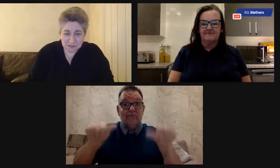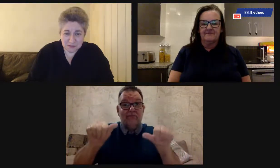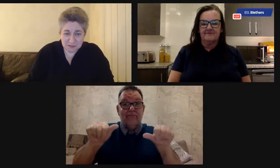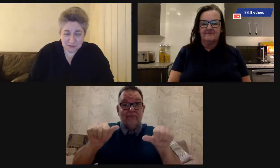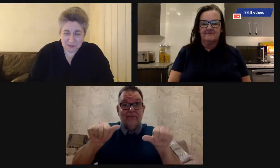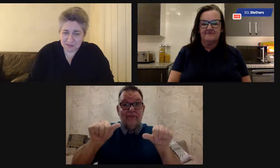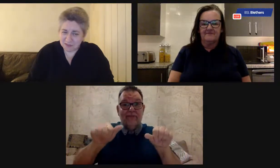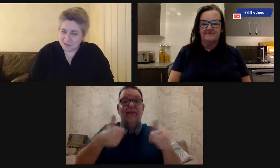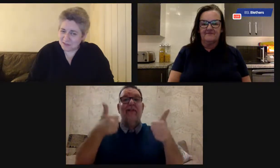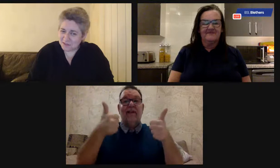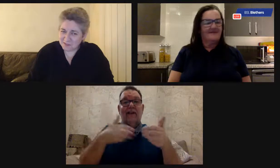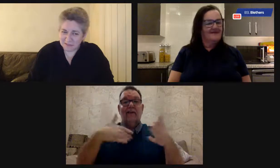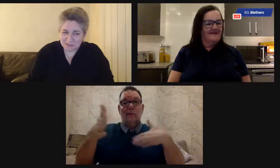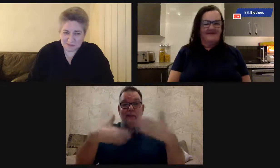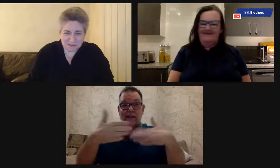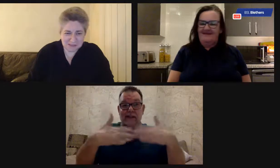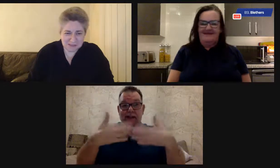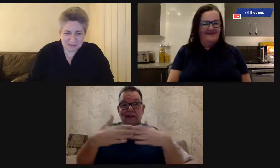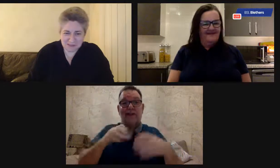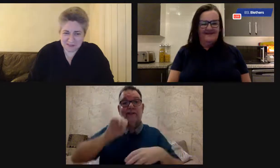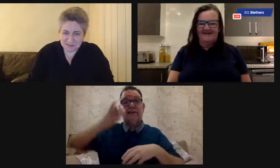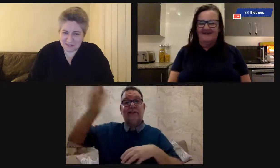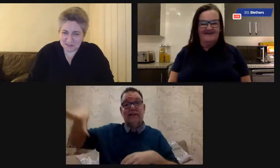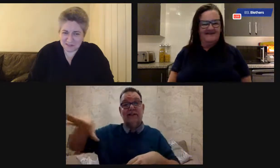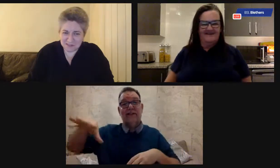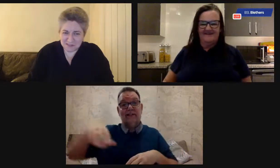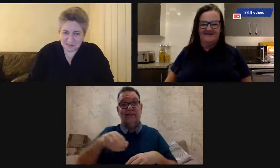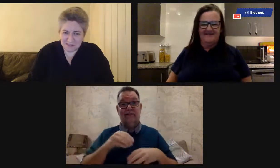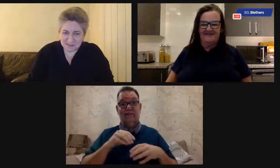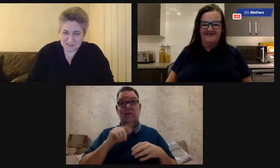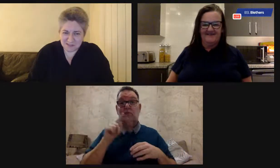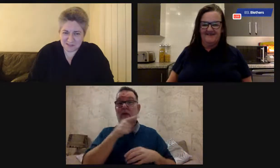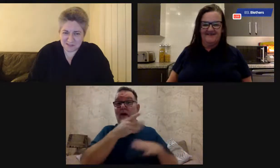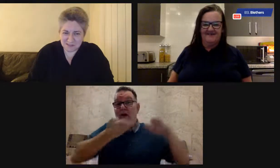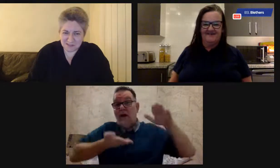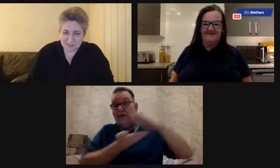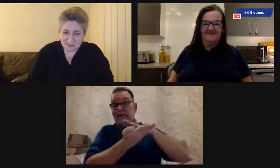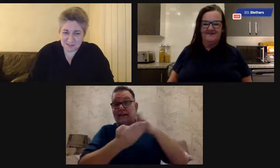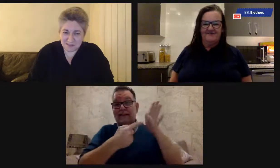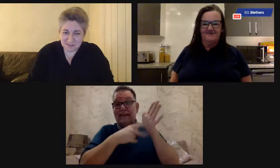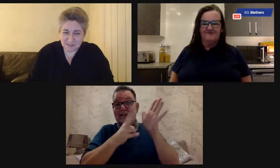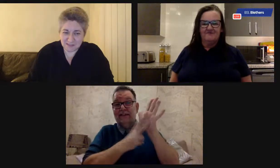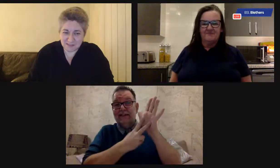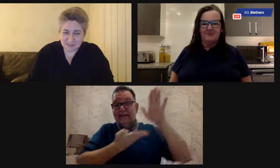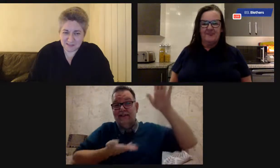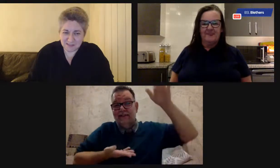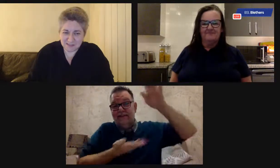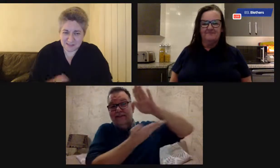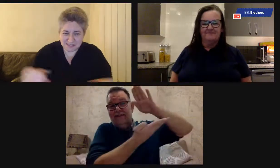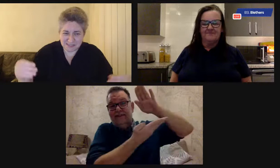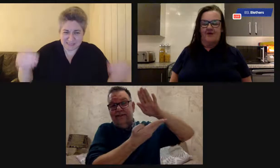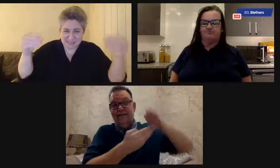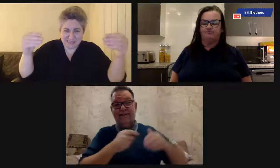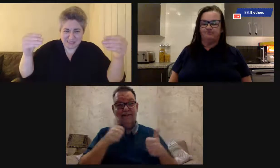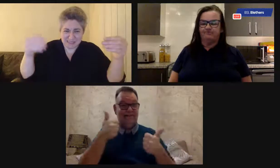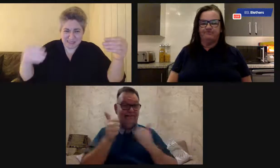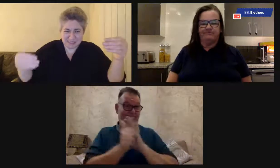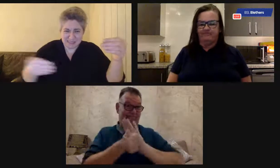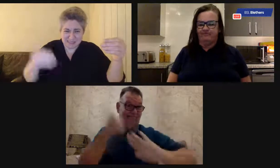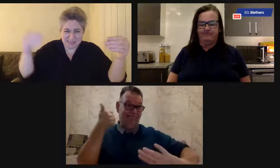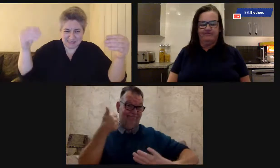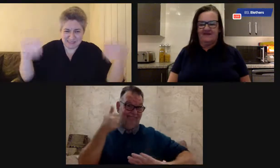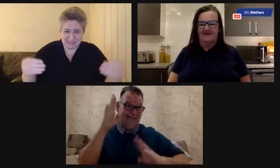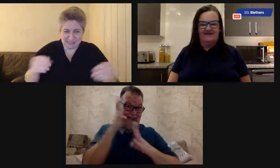and they found the money all there. So all got sorted, and it went back to the